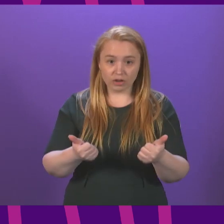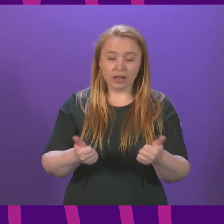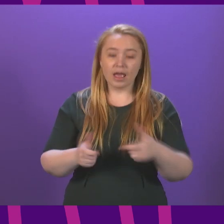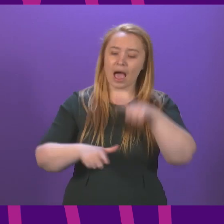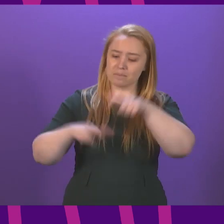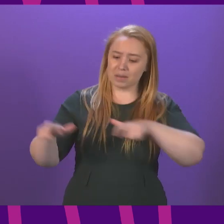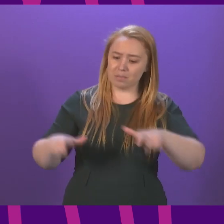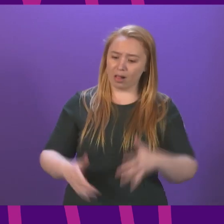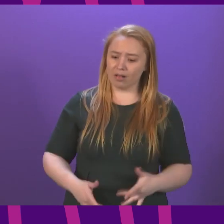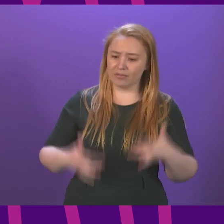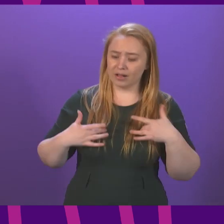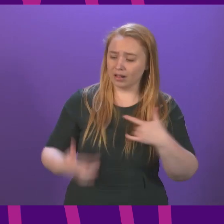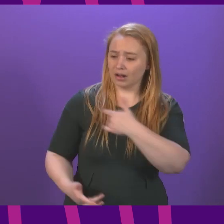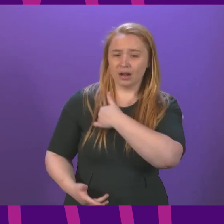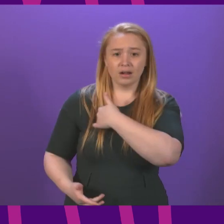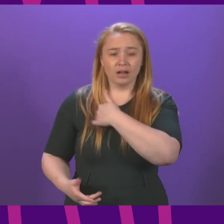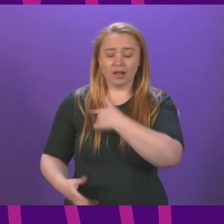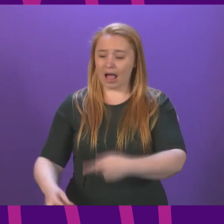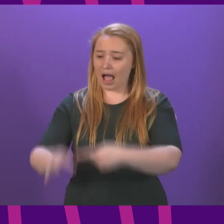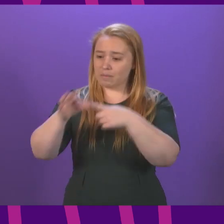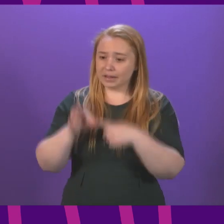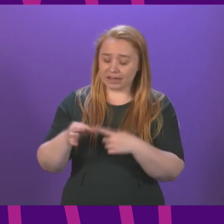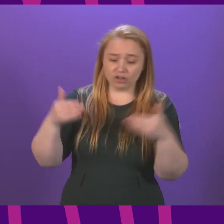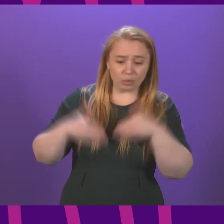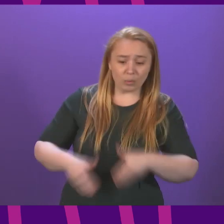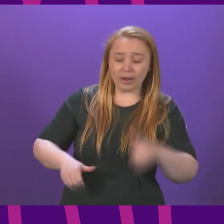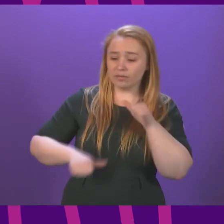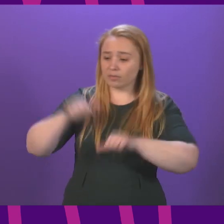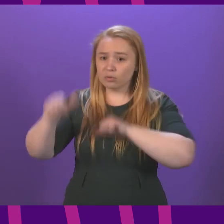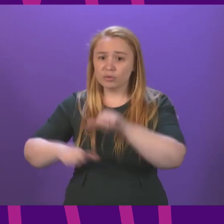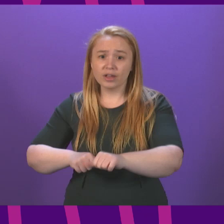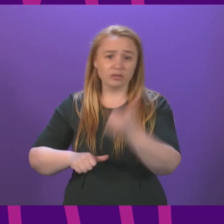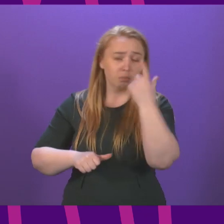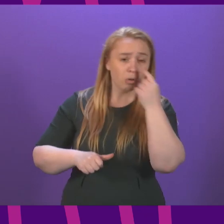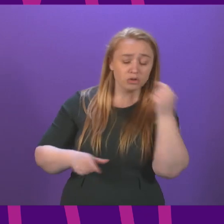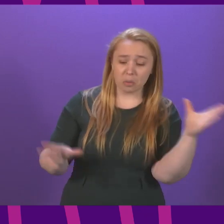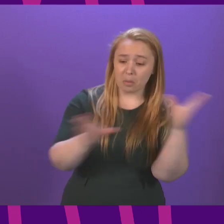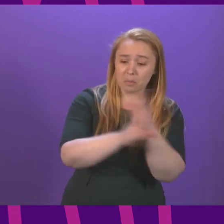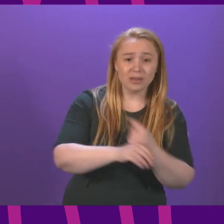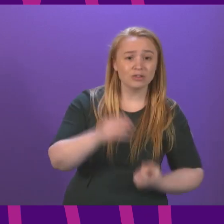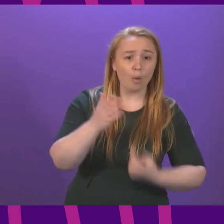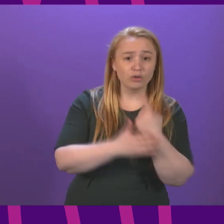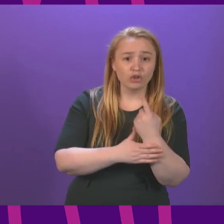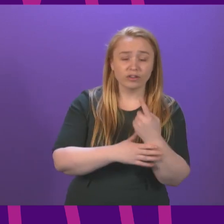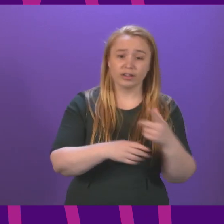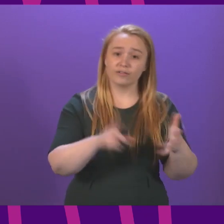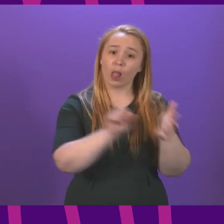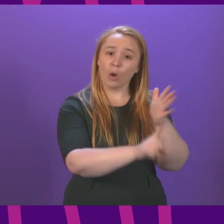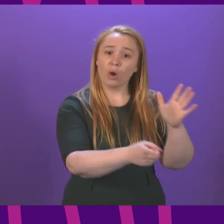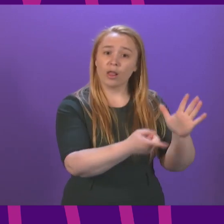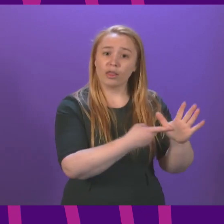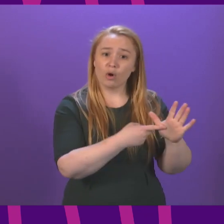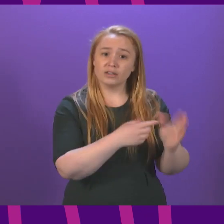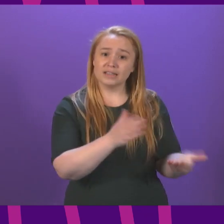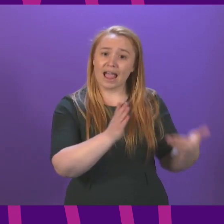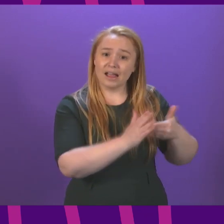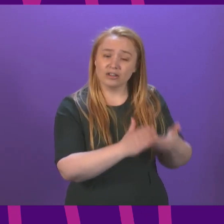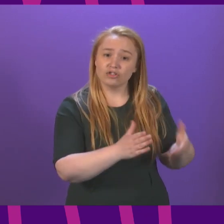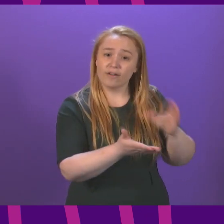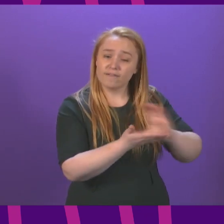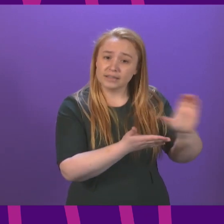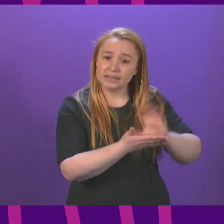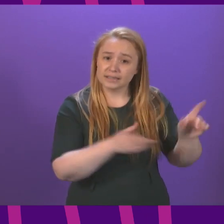to those who are worried that, while they waiting for these applications to be processed, they may miss out on the opportunity to apply for local authority discretionary funding?